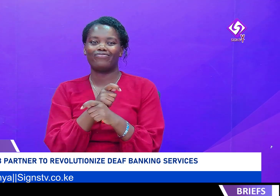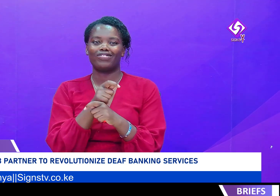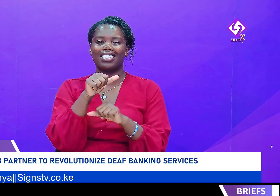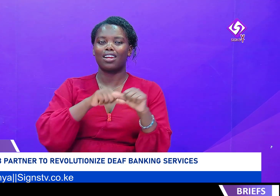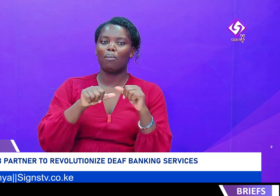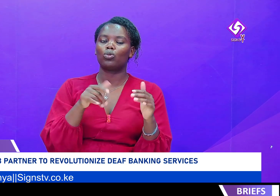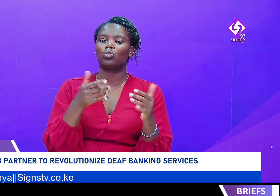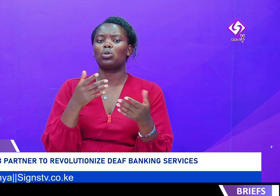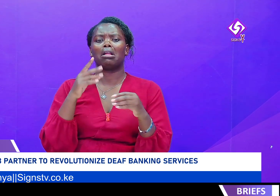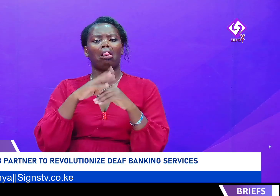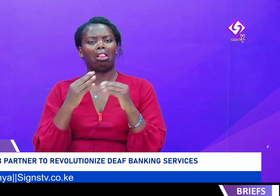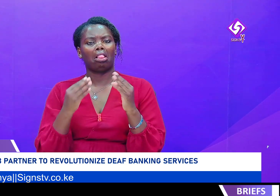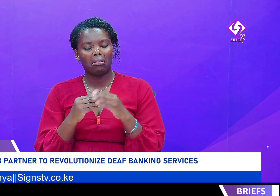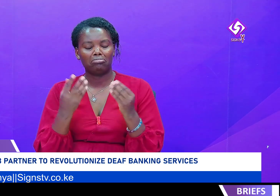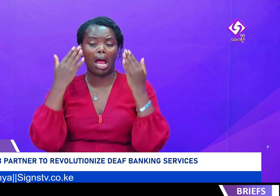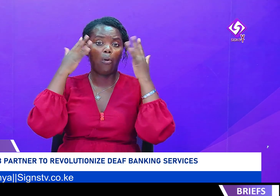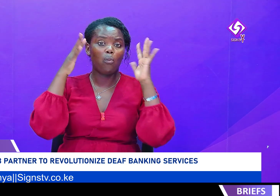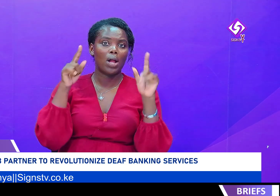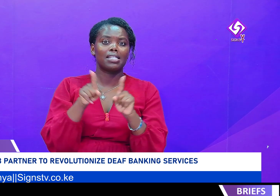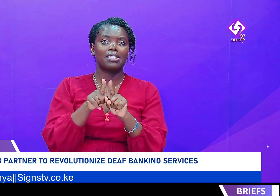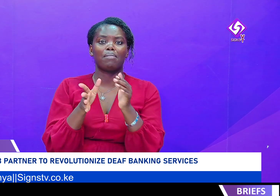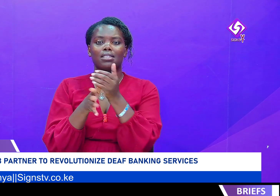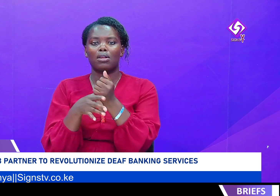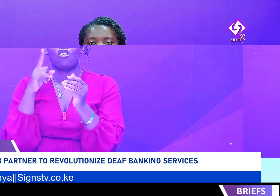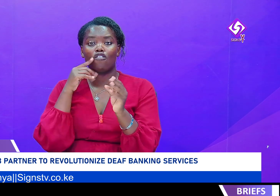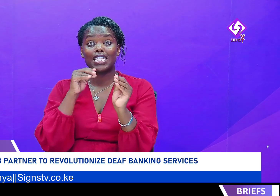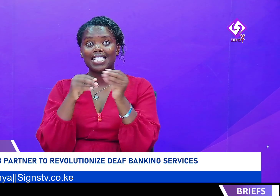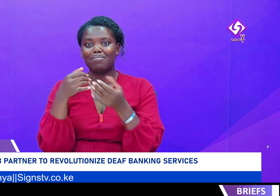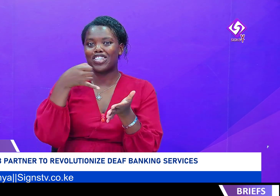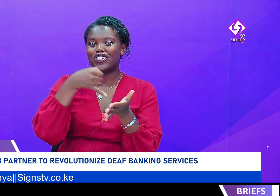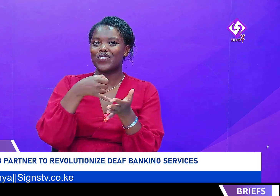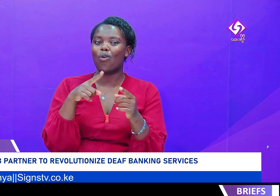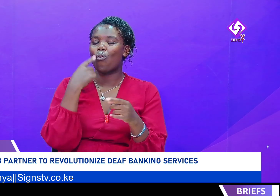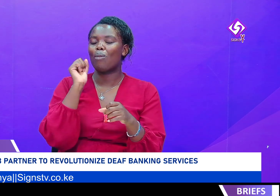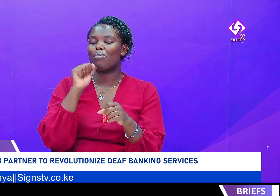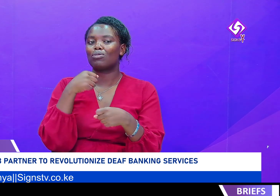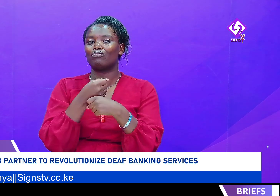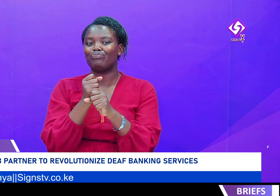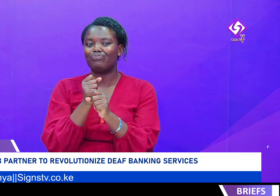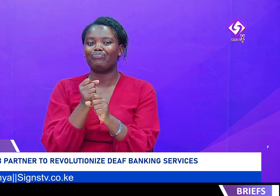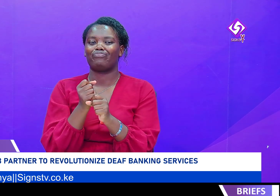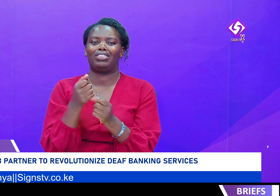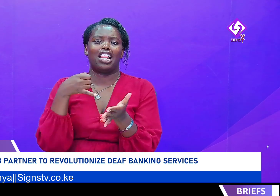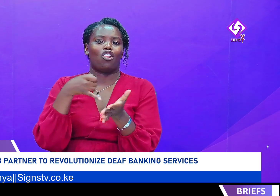Luke Muleka, the training is about raising ambassadors of disability inclusion who will redefine inclusive